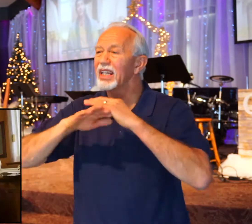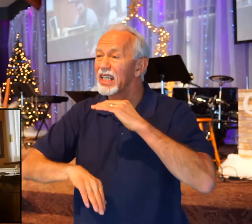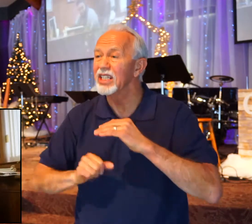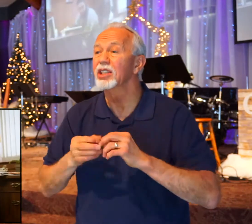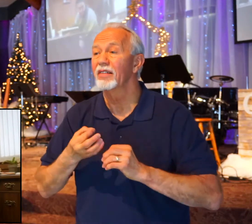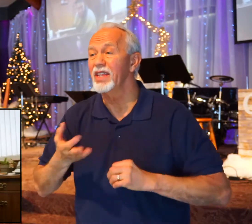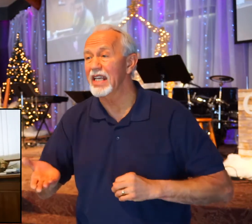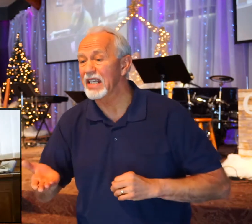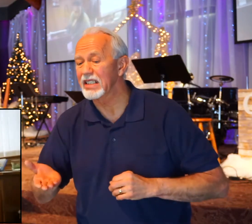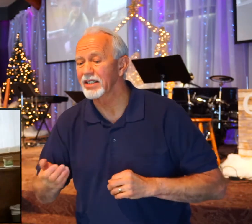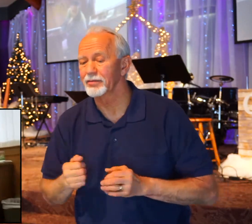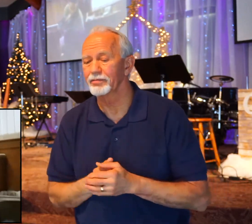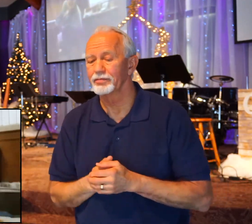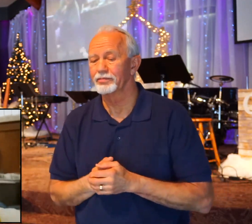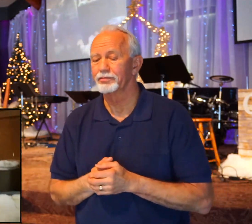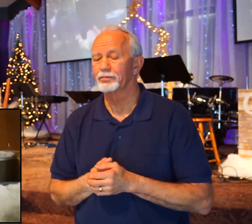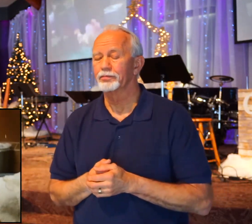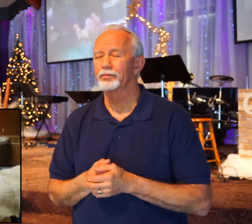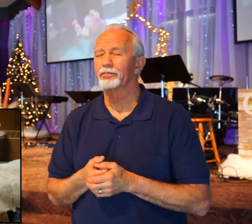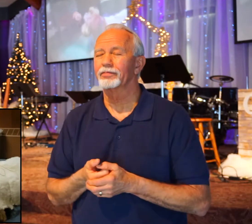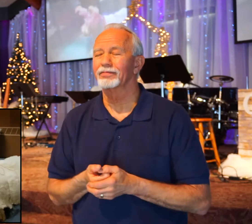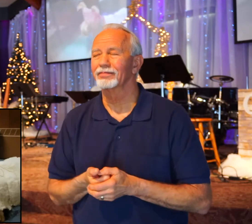these.